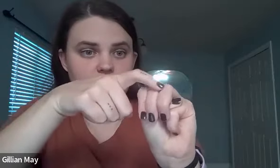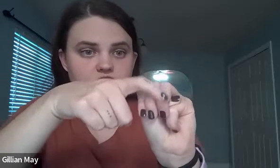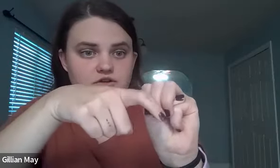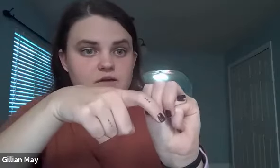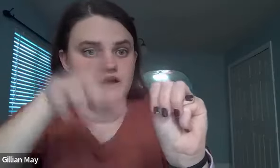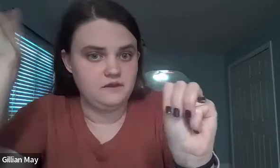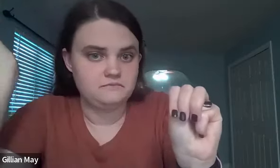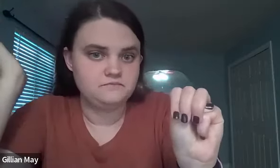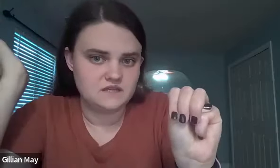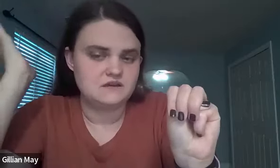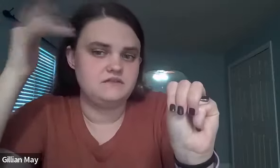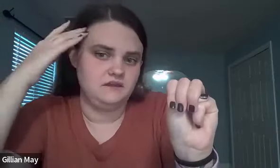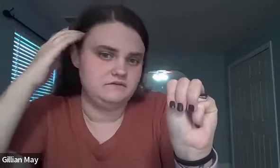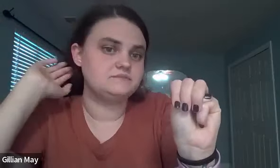there's your M right there. That's how I think of it.